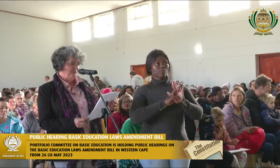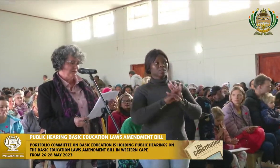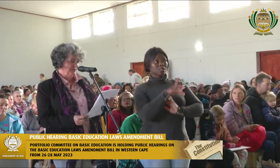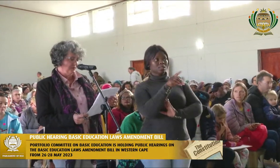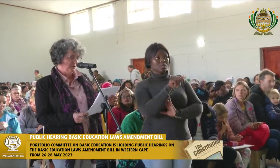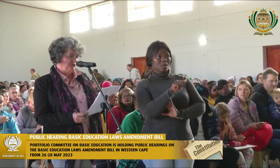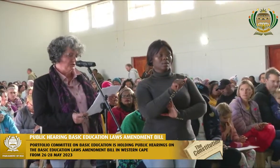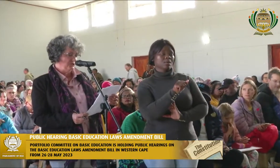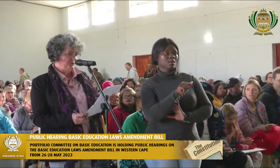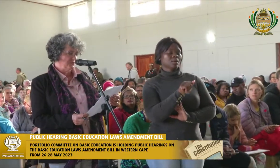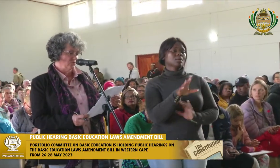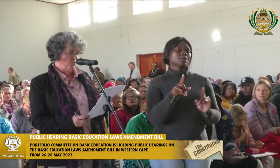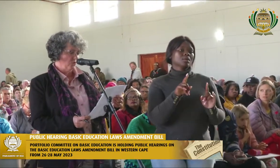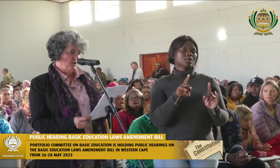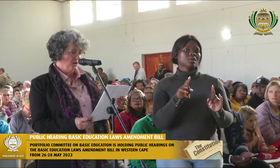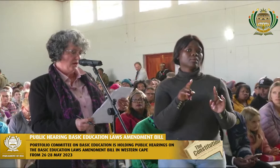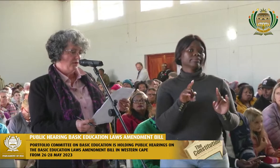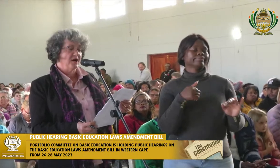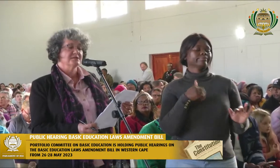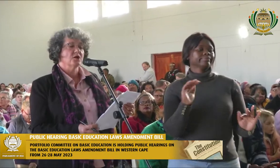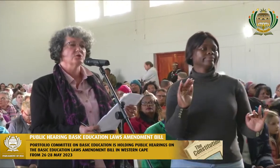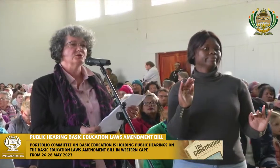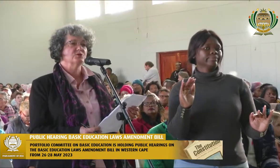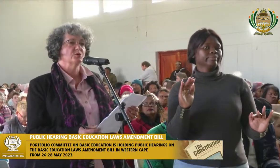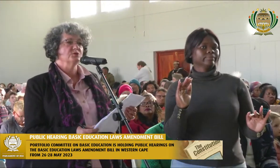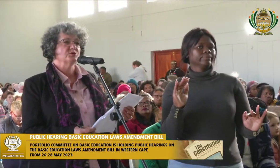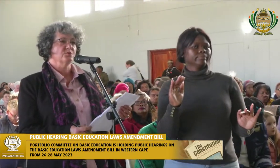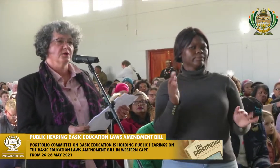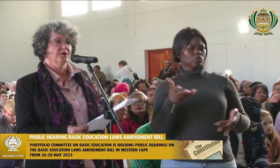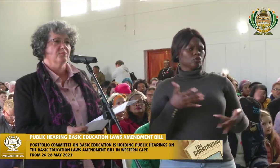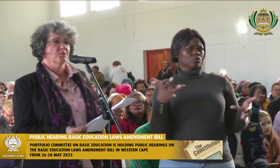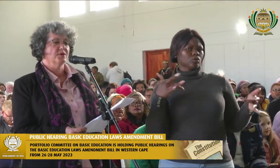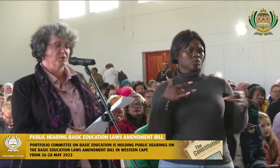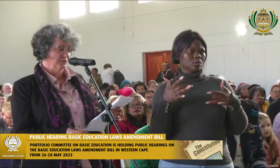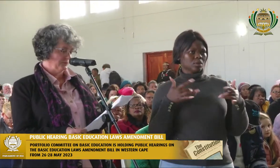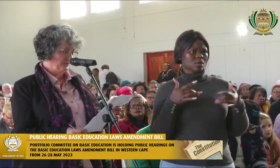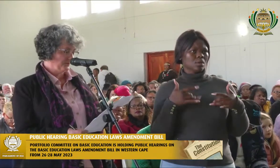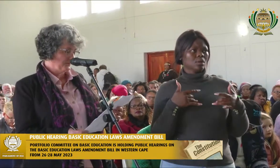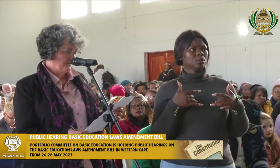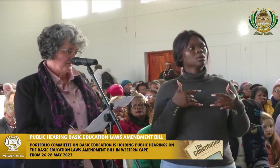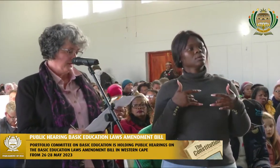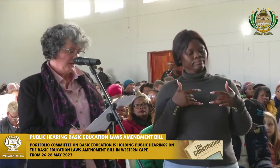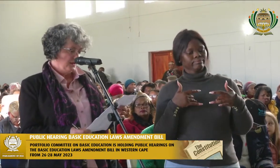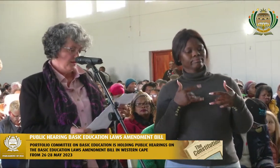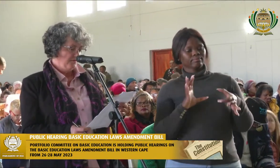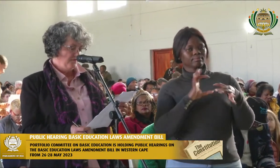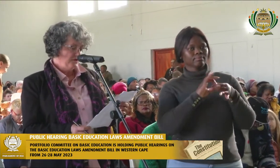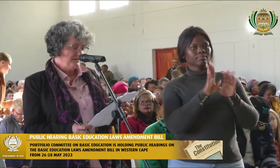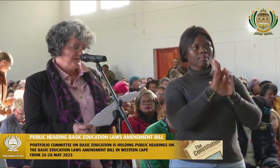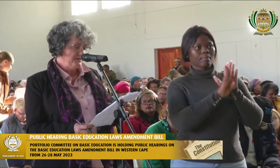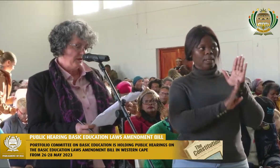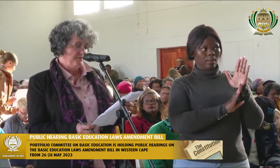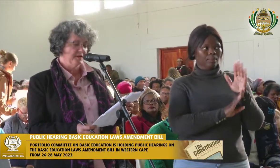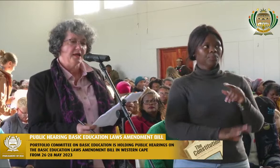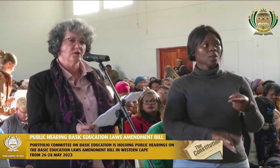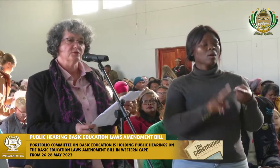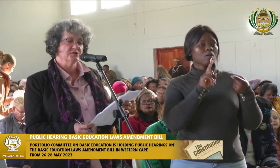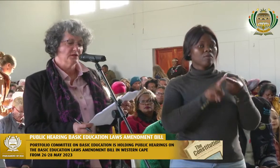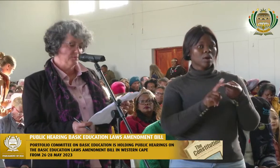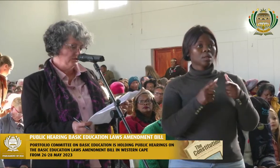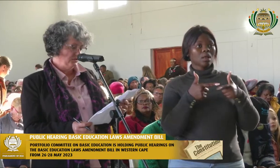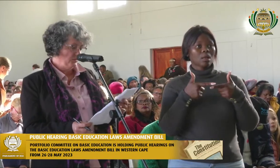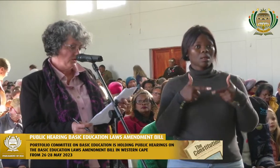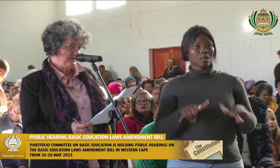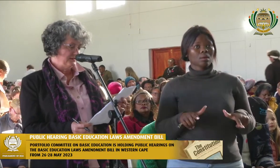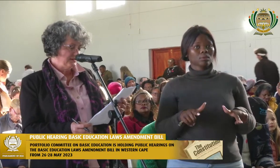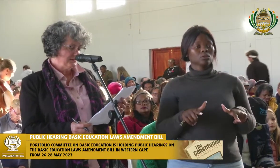and introduce or raise our concerns with the bill. First is about the language